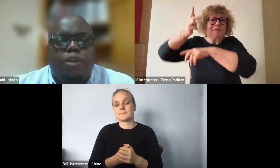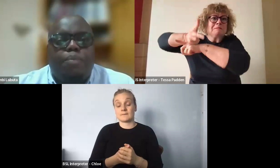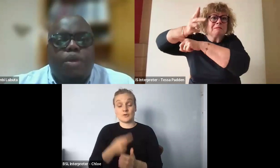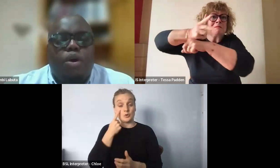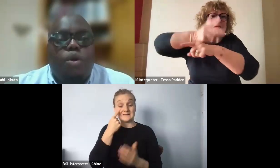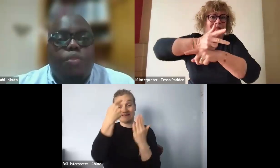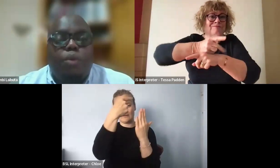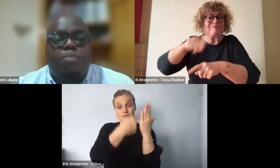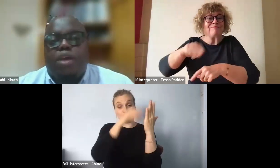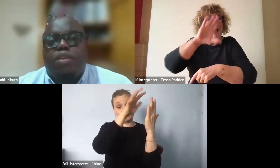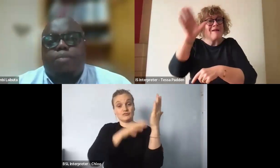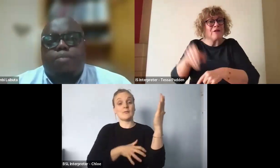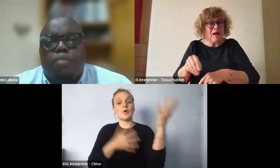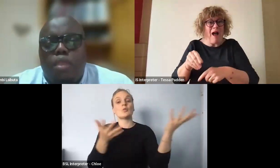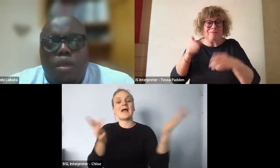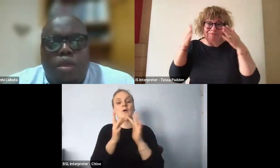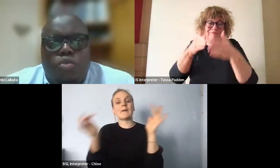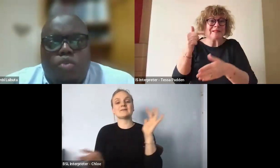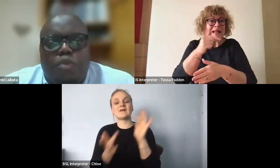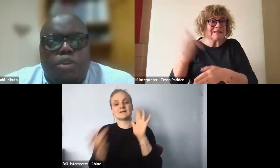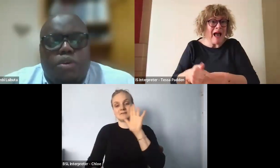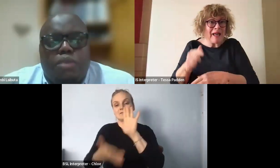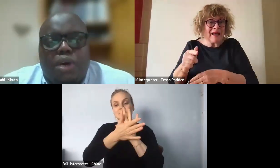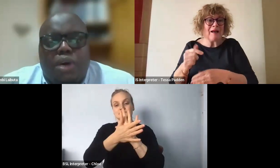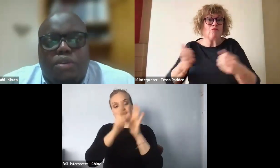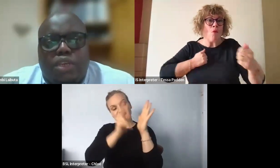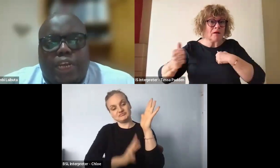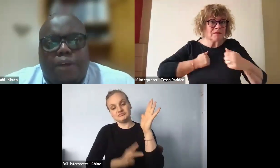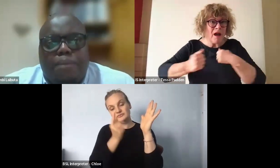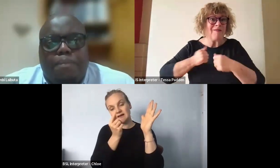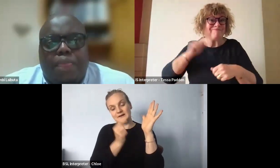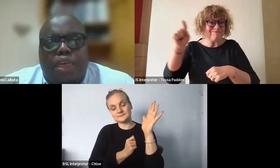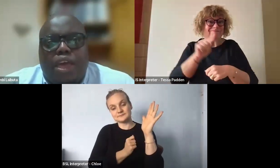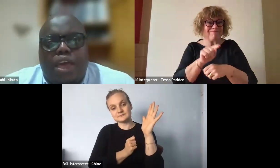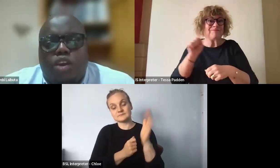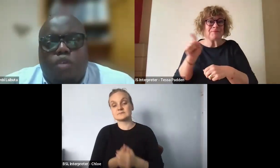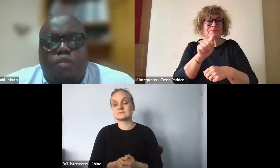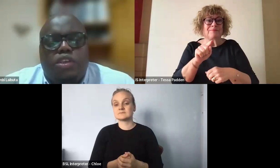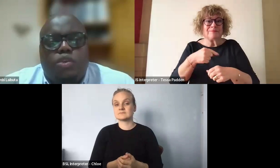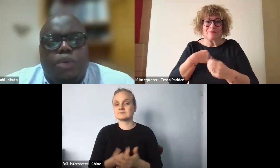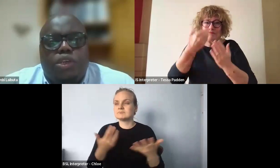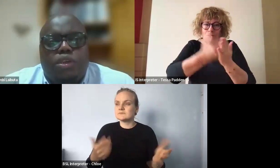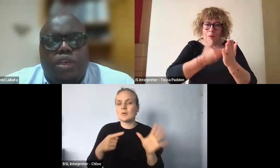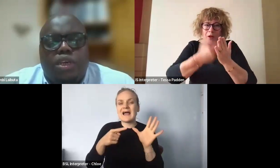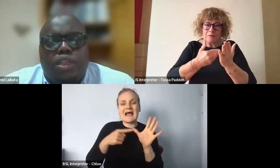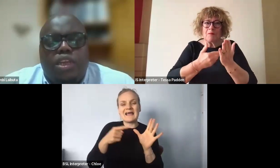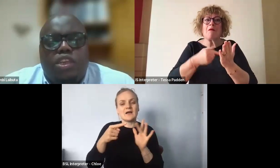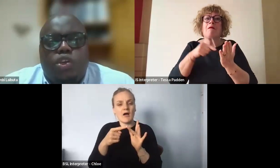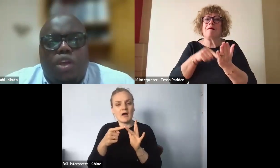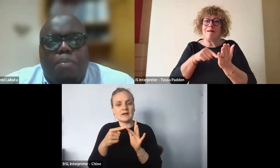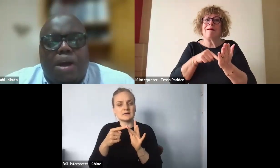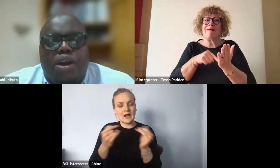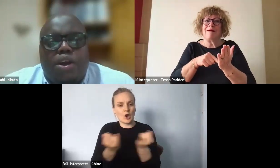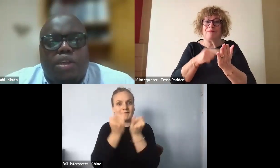report on their website. So before we talk about AI in conflict situation,